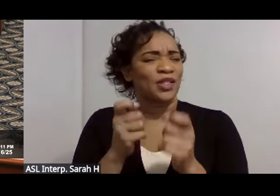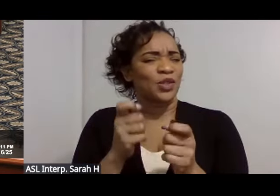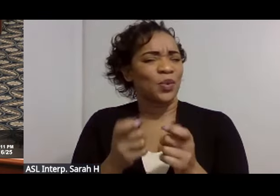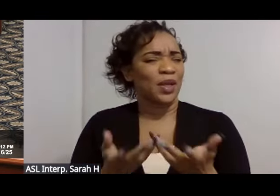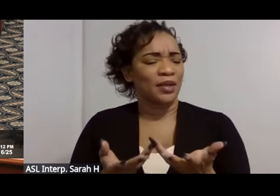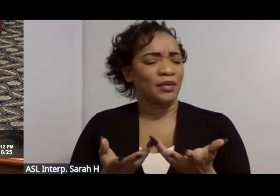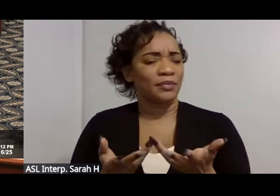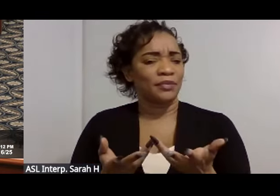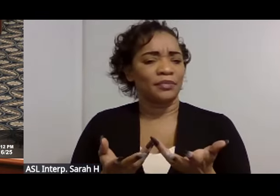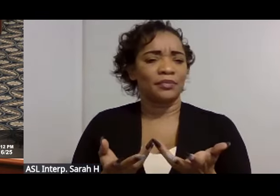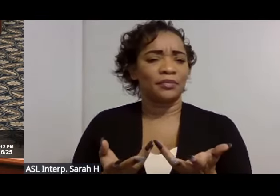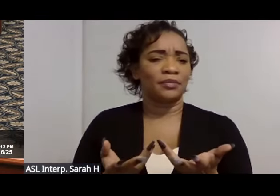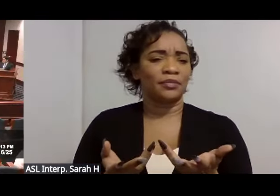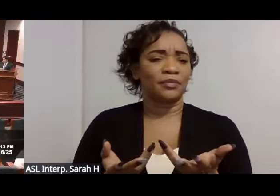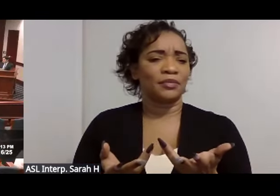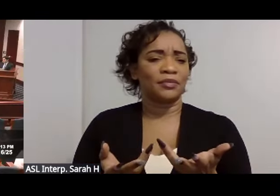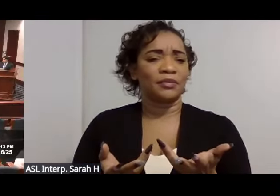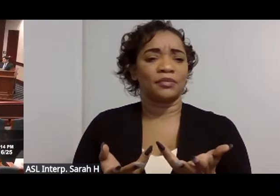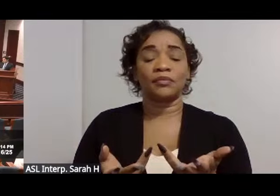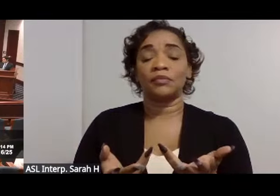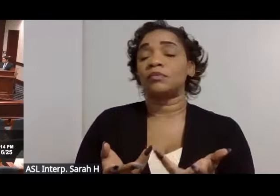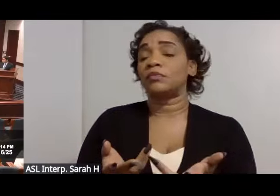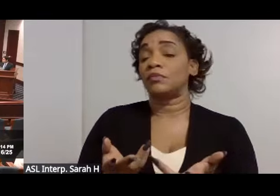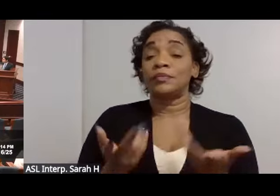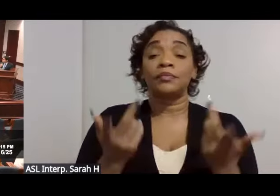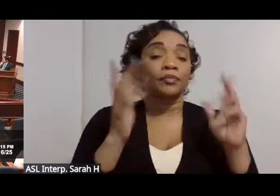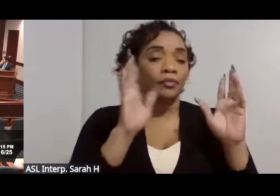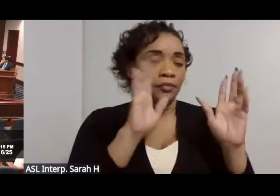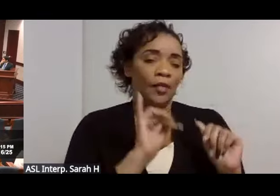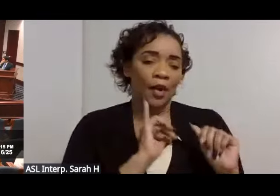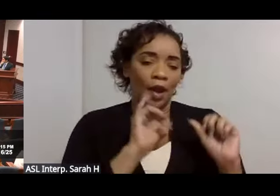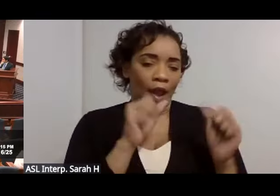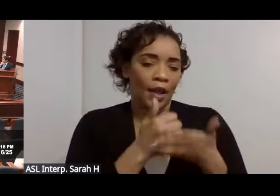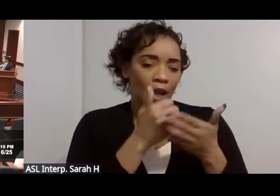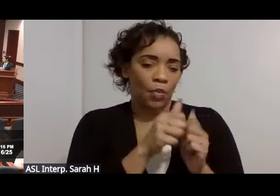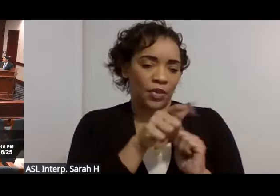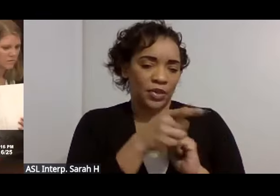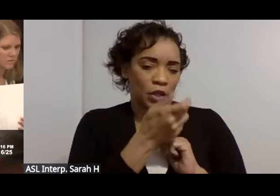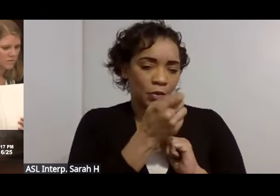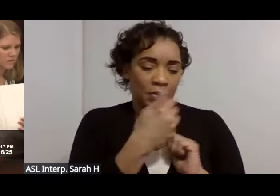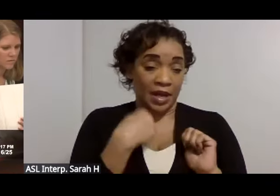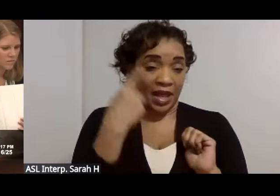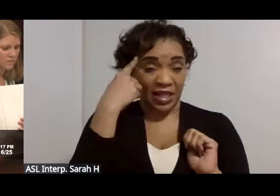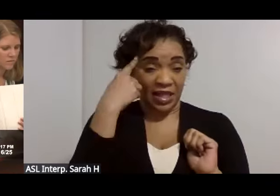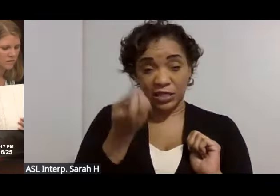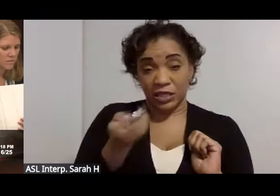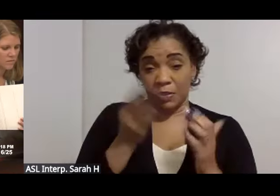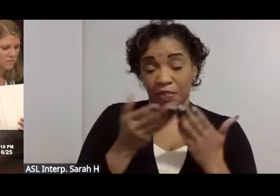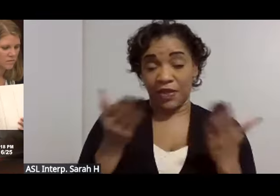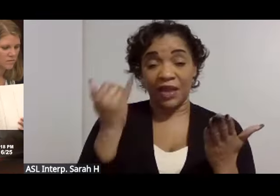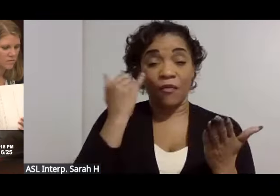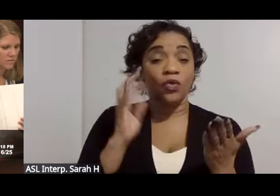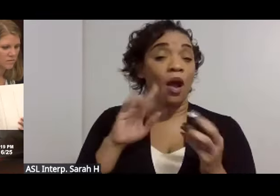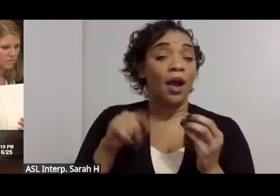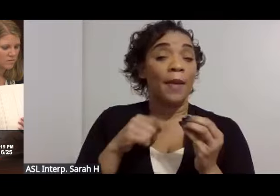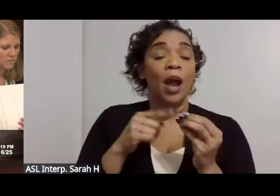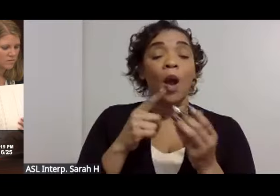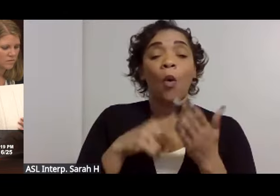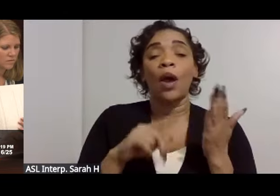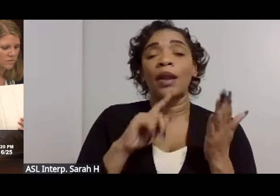I can maybe help with this a little bit. So I think there's a couple of things. So if we're talking about just what is the basis for